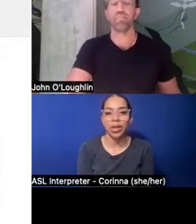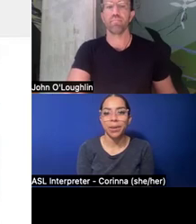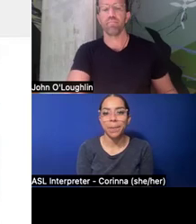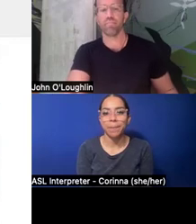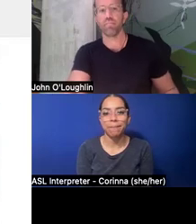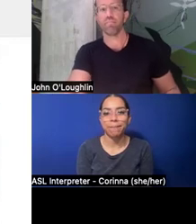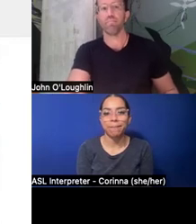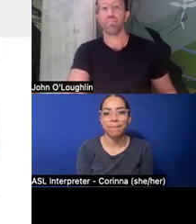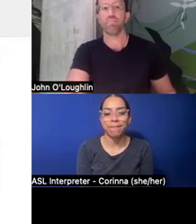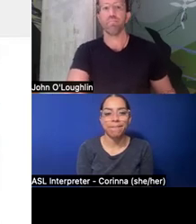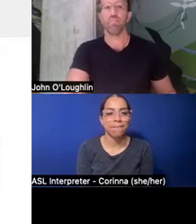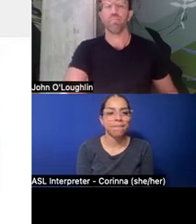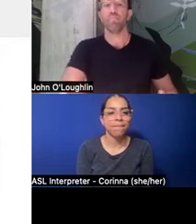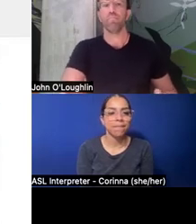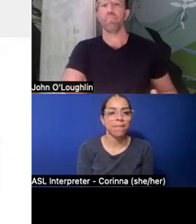Okay.